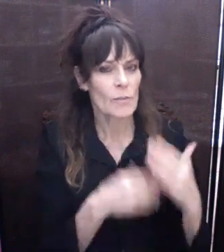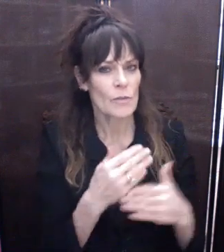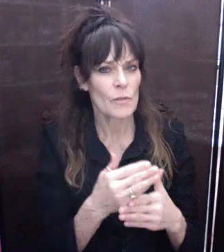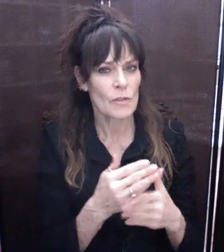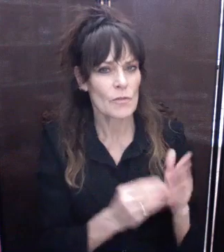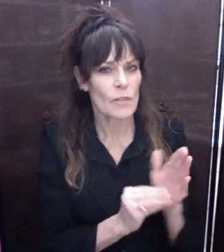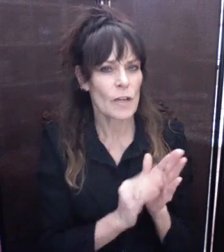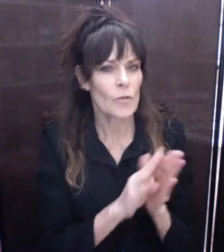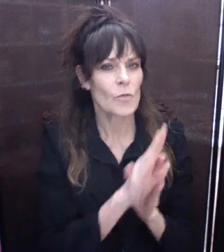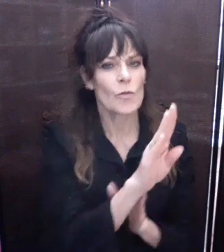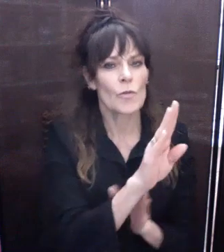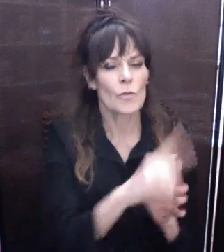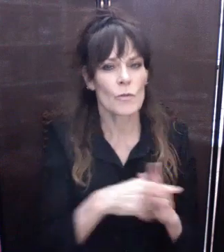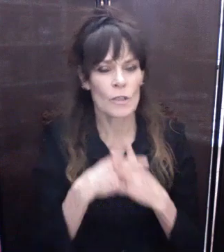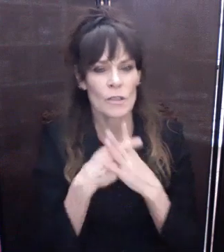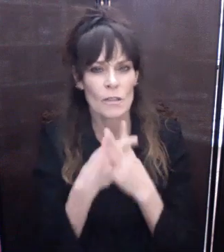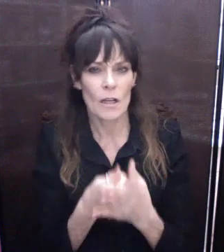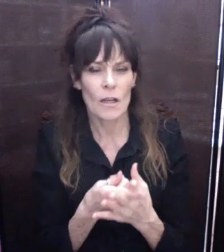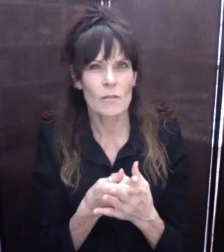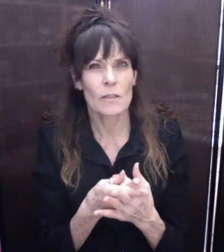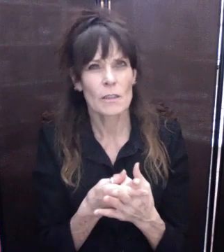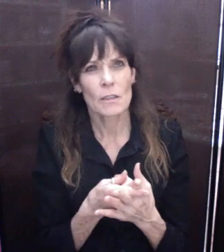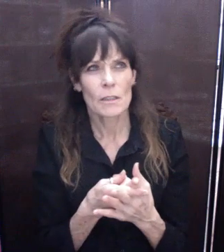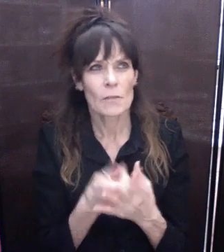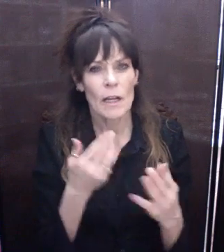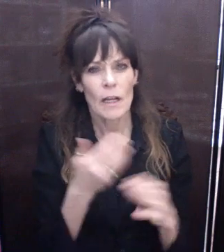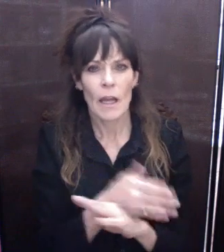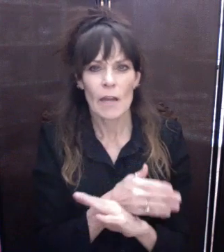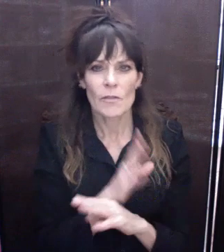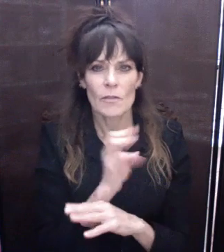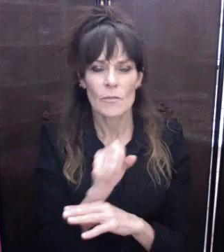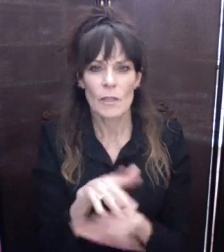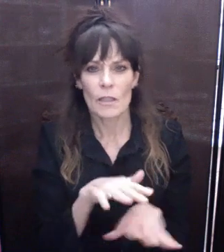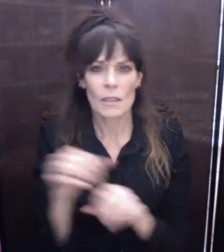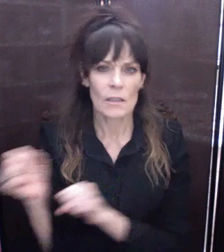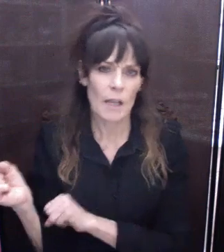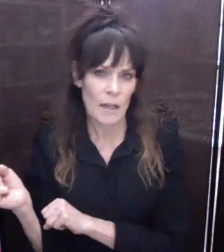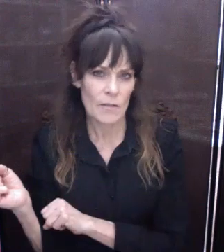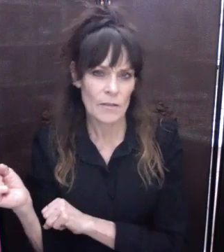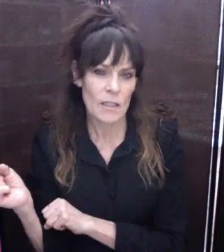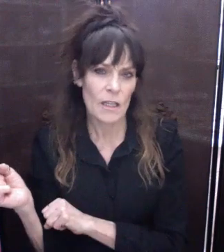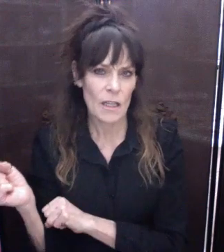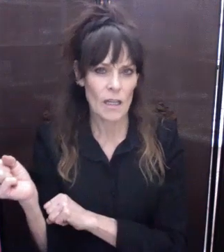time, starting, right after Bill left and through into the early 40s